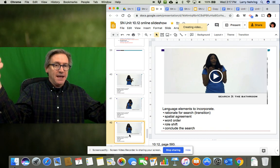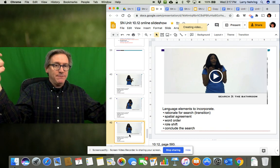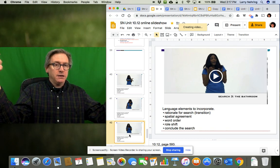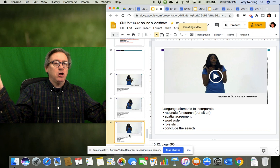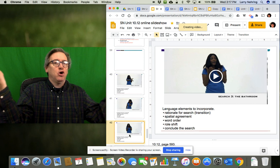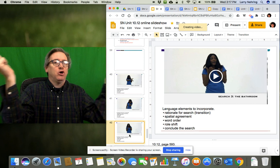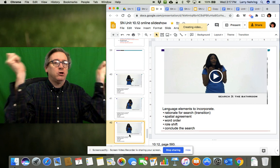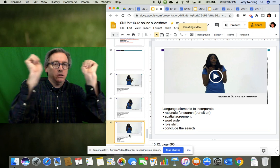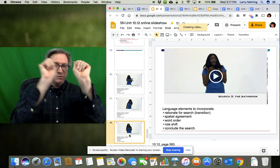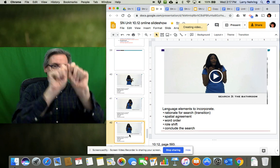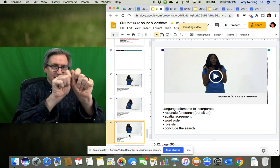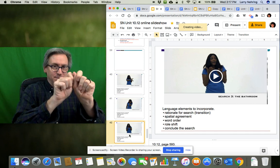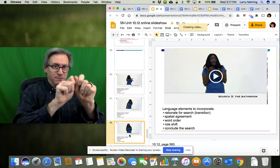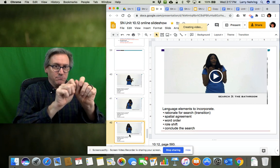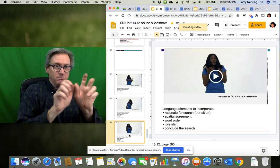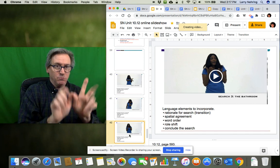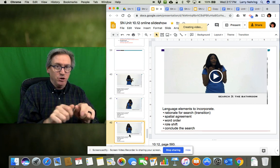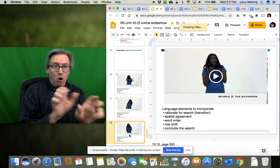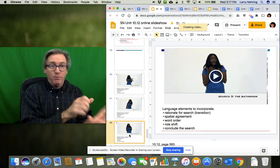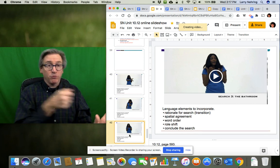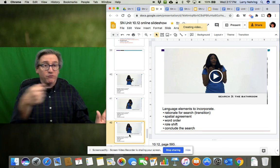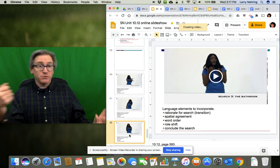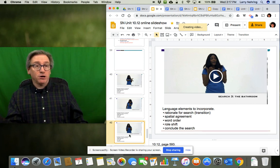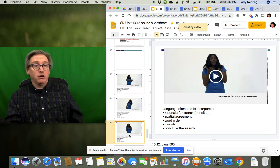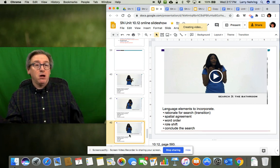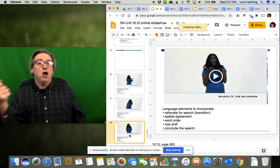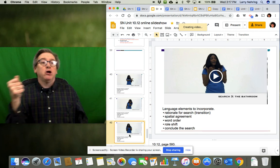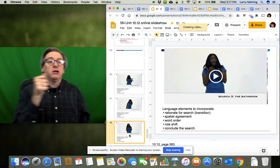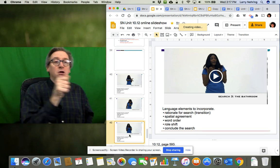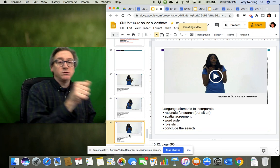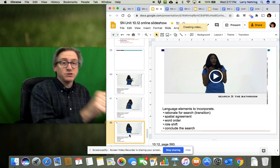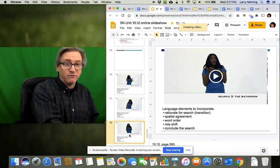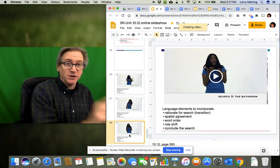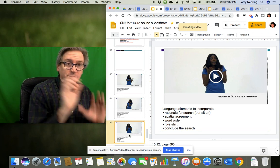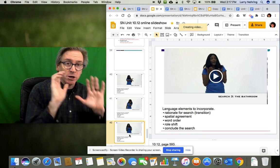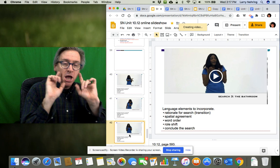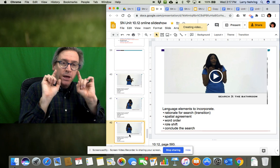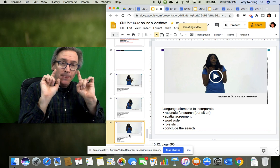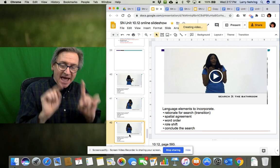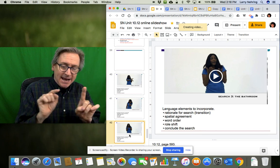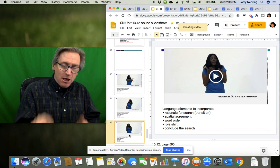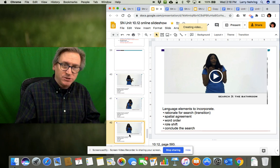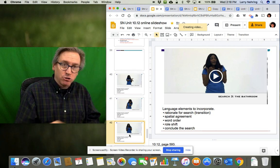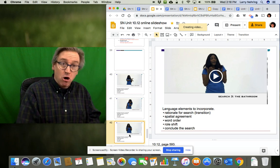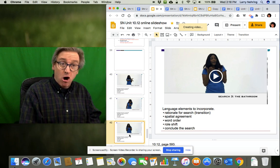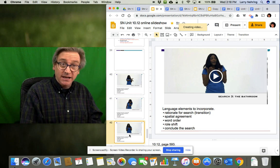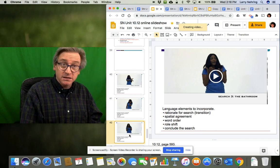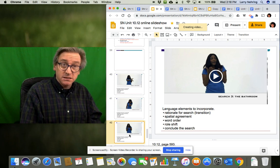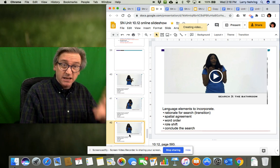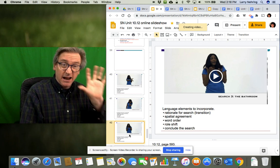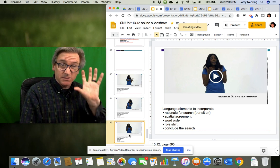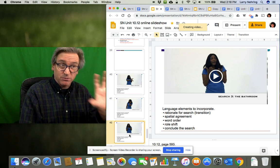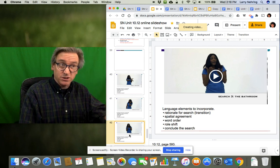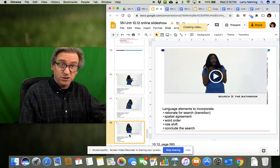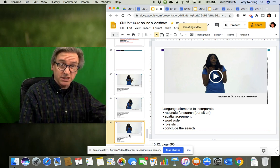open a cabinet, close the cabinet. When you open the refrigerator, close the refrigerator. That helps your audience,